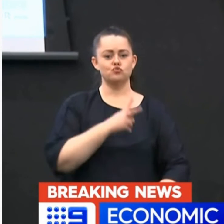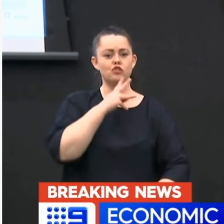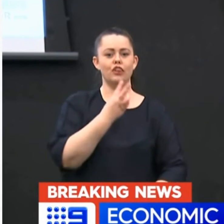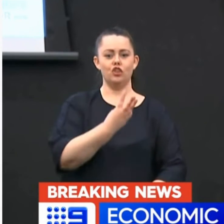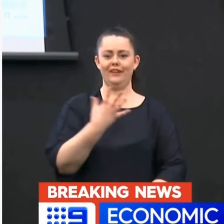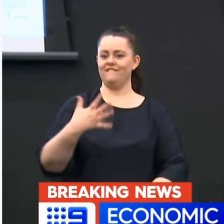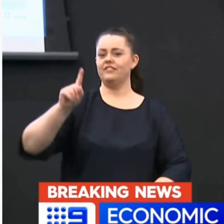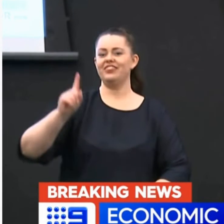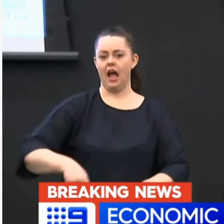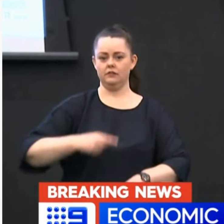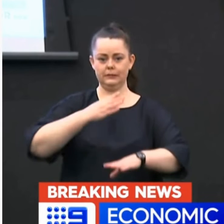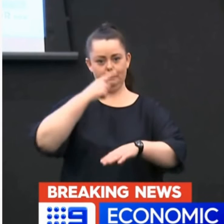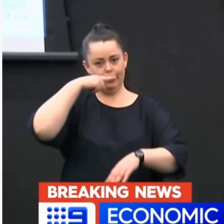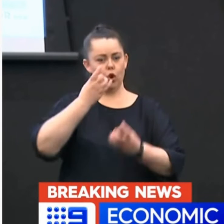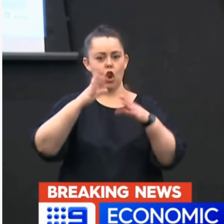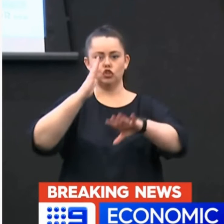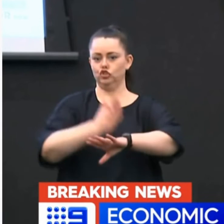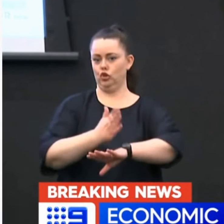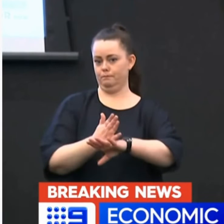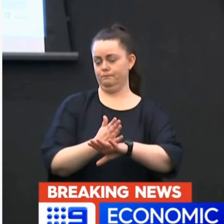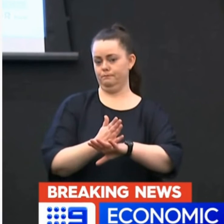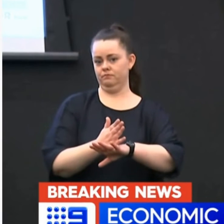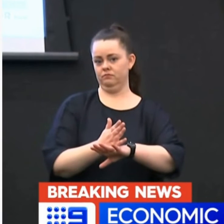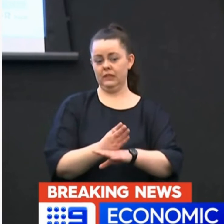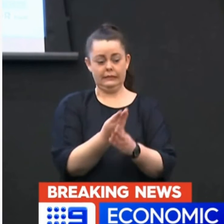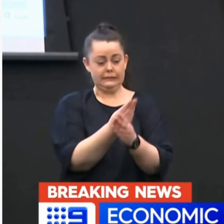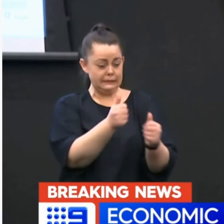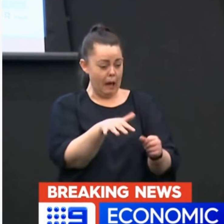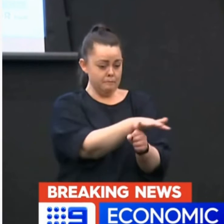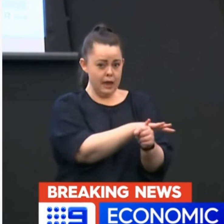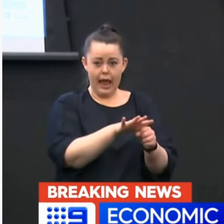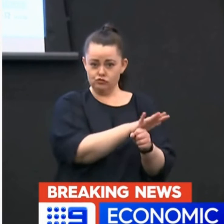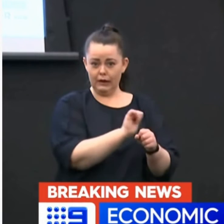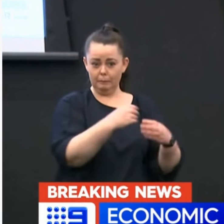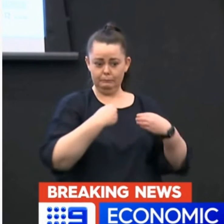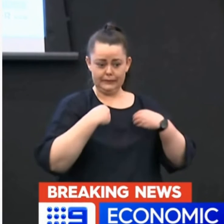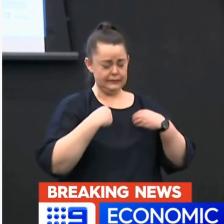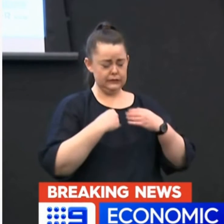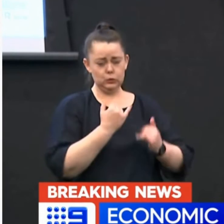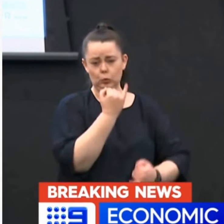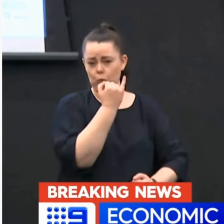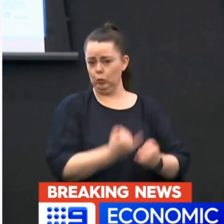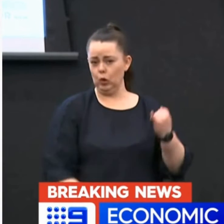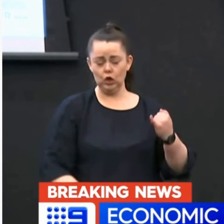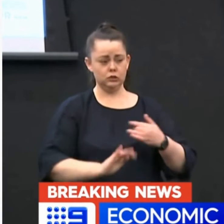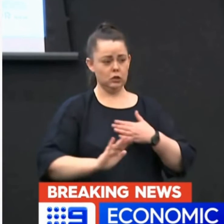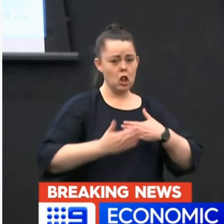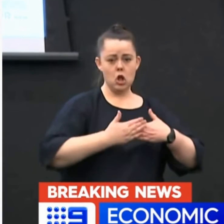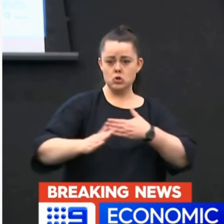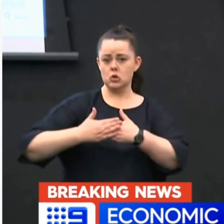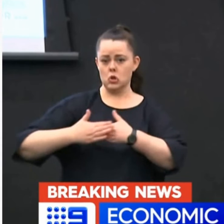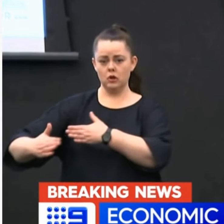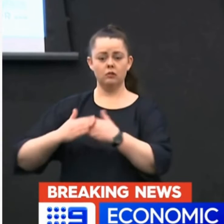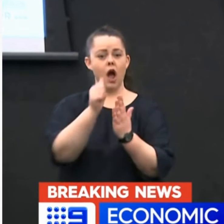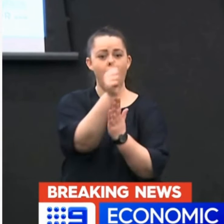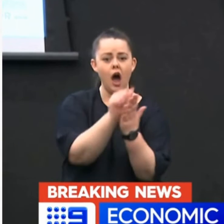235,000 jobs. We've seen certain sectors of the economy particularly hit hard, like the arts, performance,